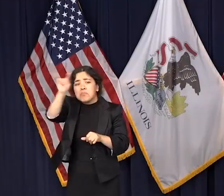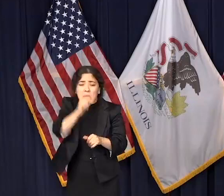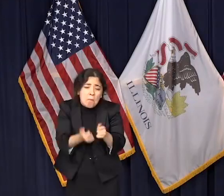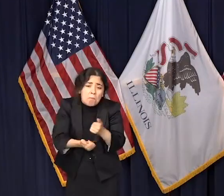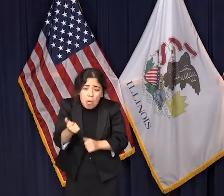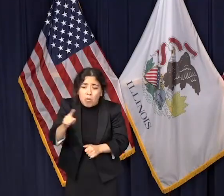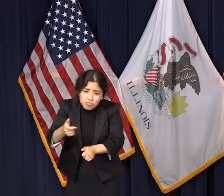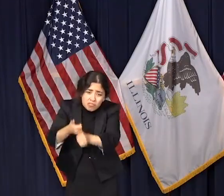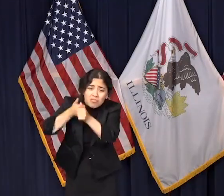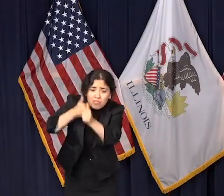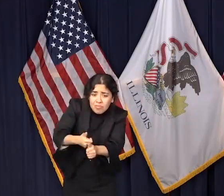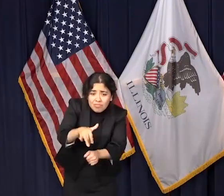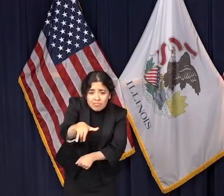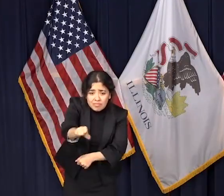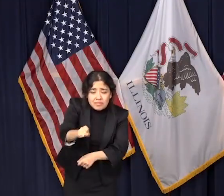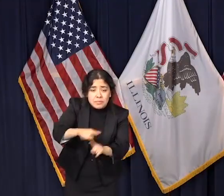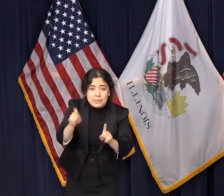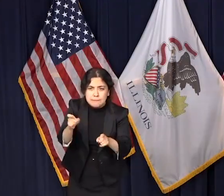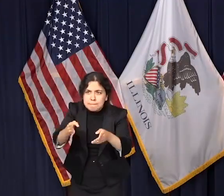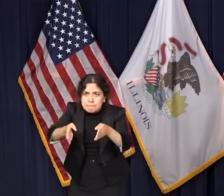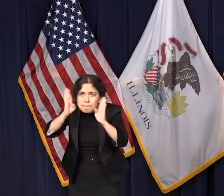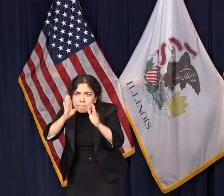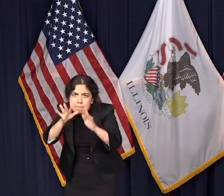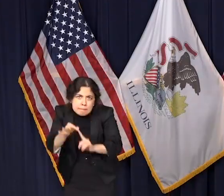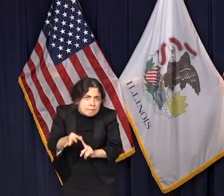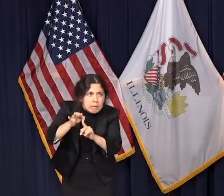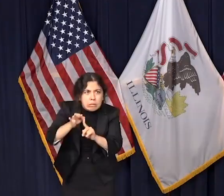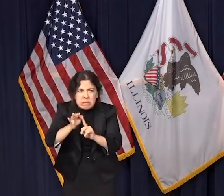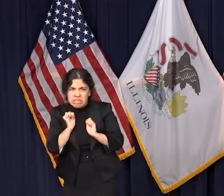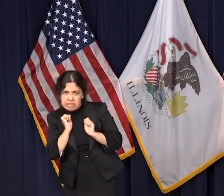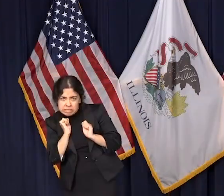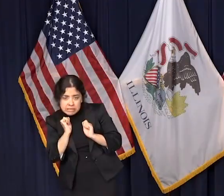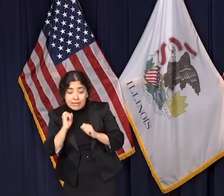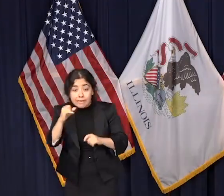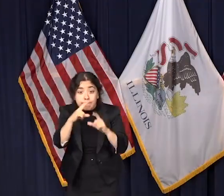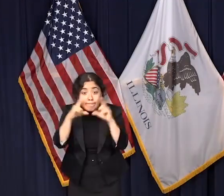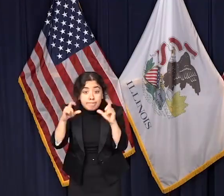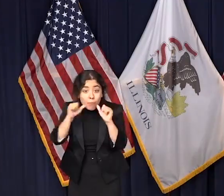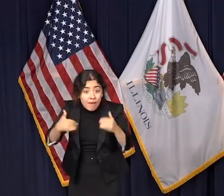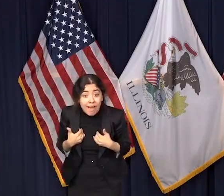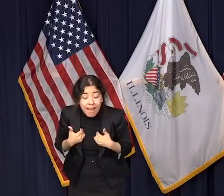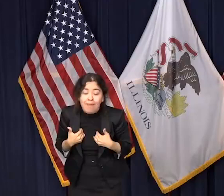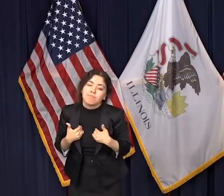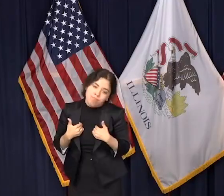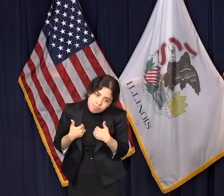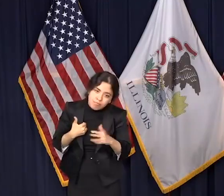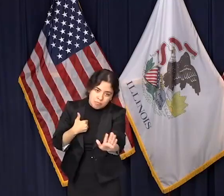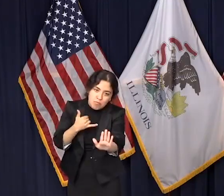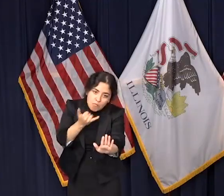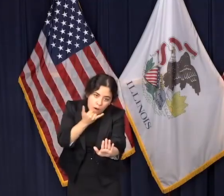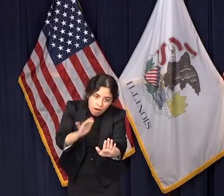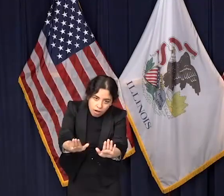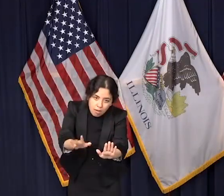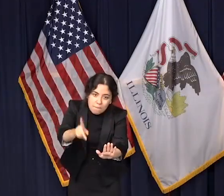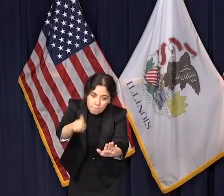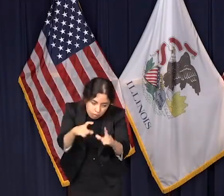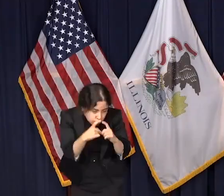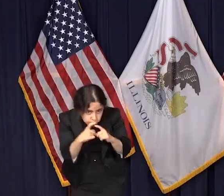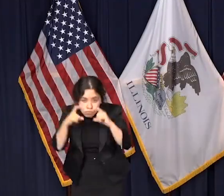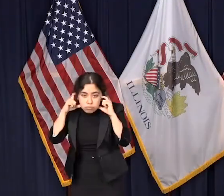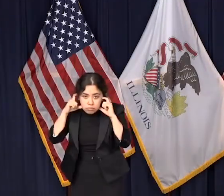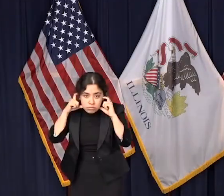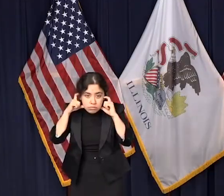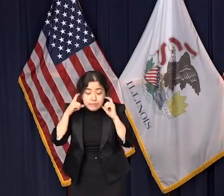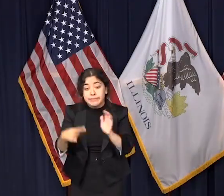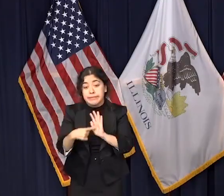pay close attention to this. If you're not wearing a mask, you're doing it wrong. You have to wear a mask. If I told you you could take a